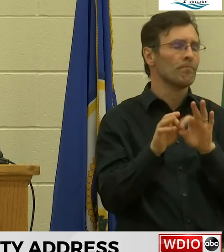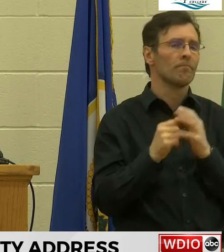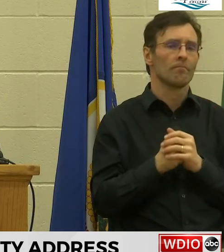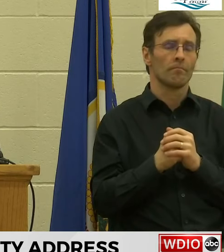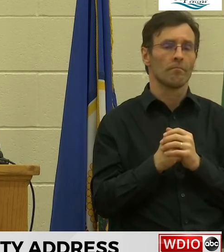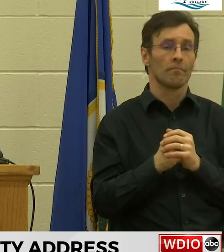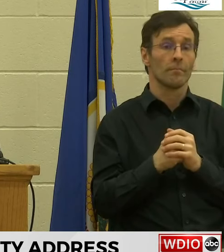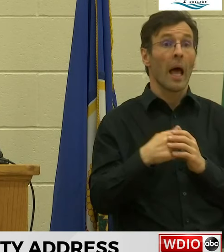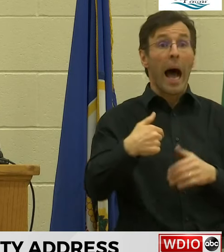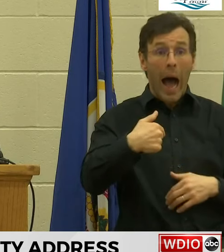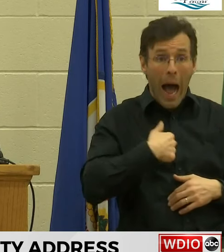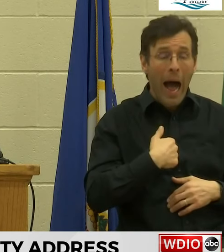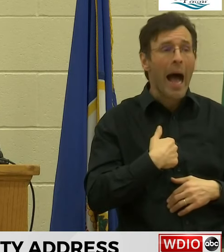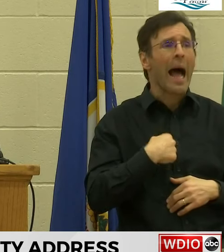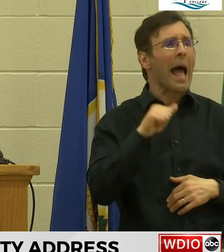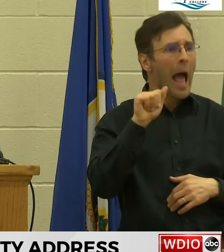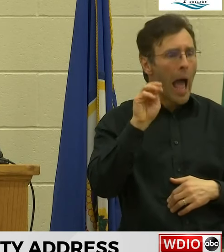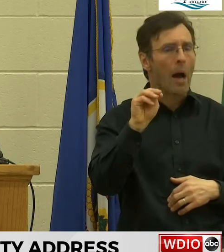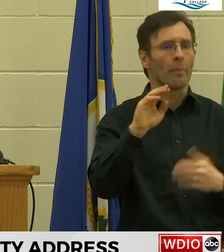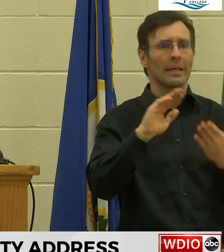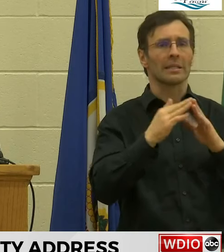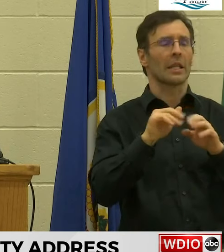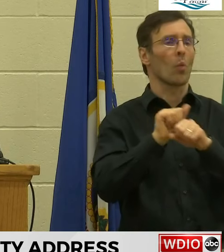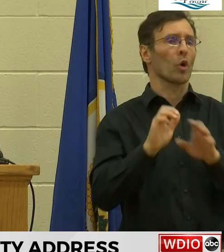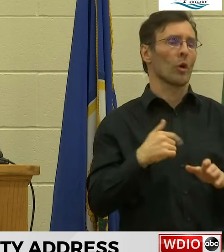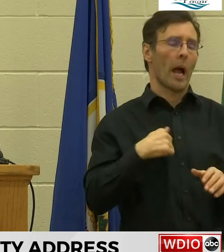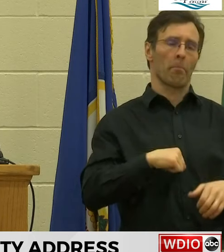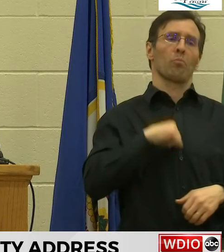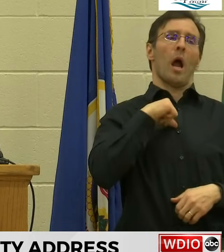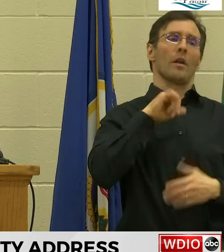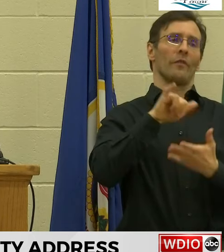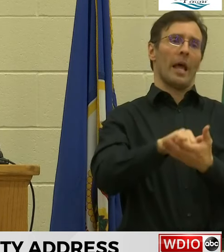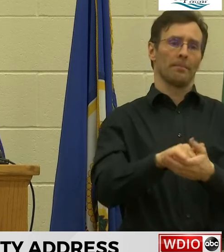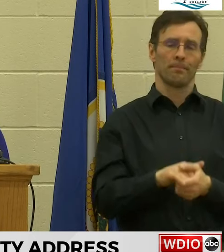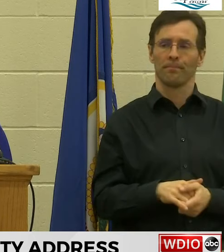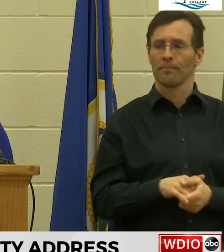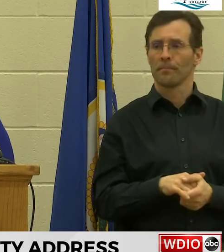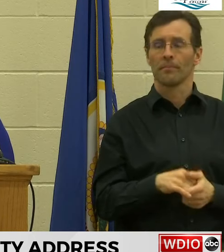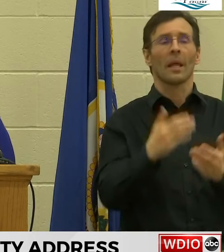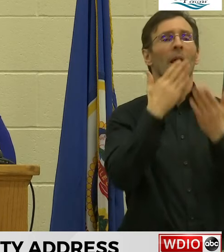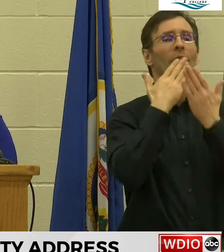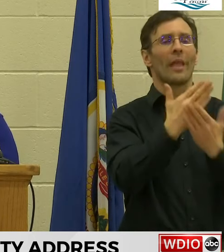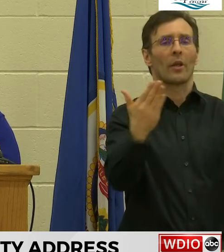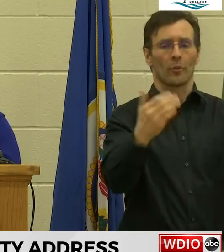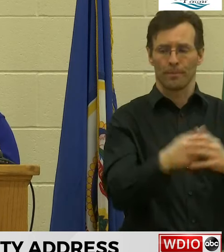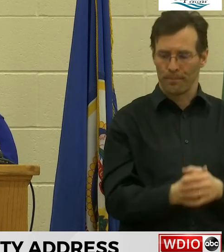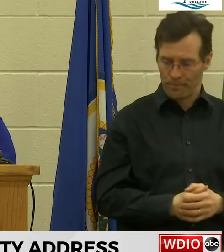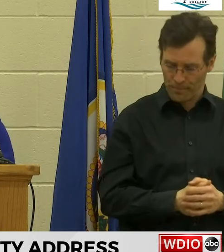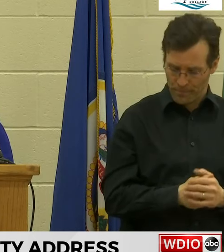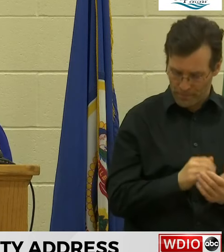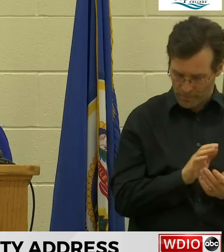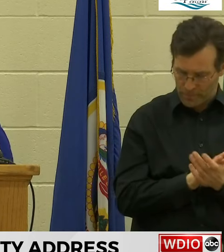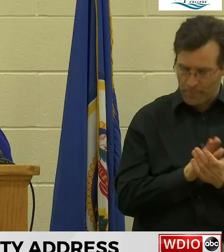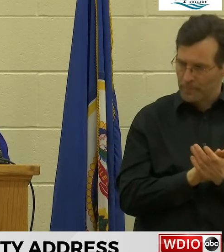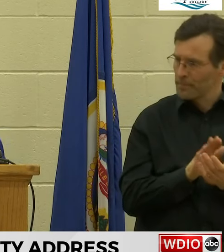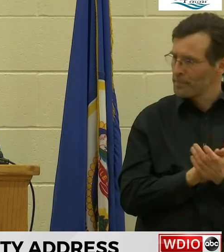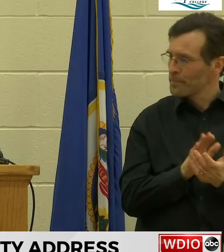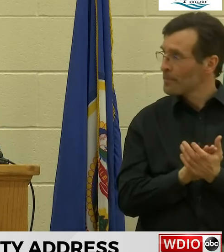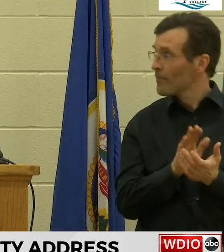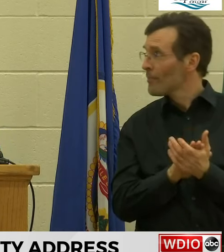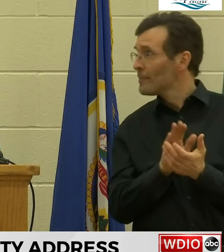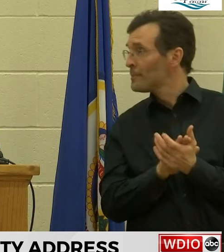I am a city worker, and I'm very proud of it. Thank you.